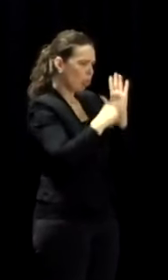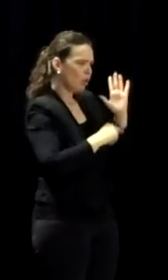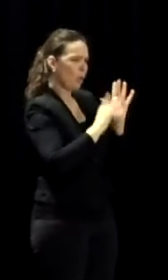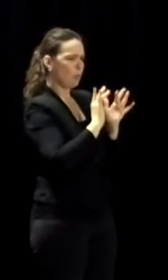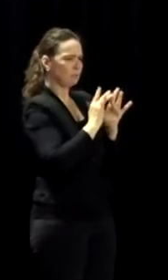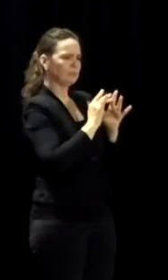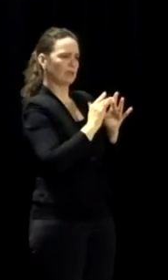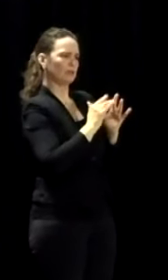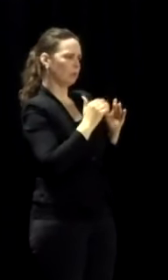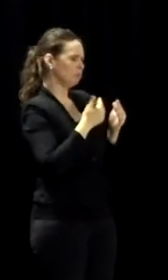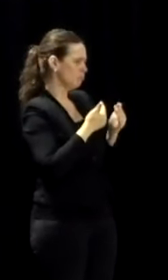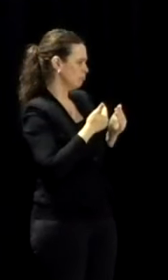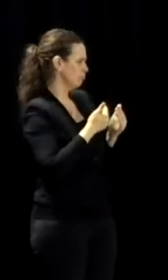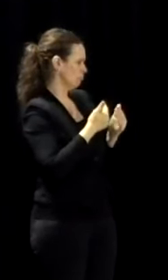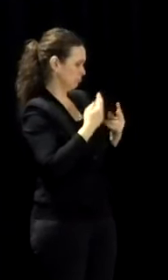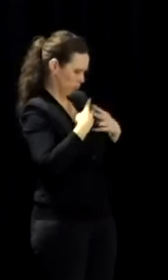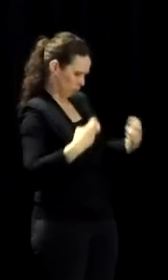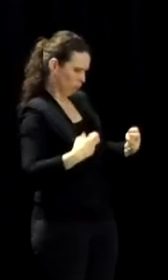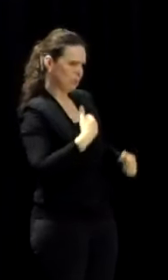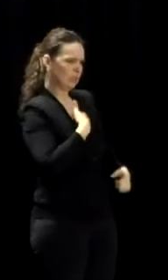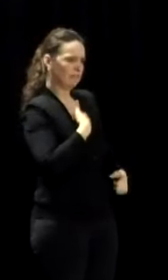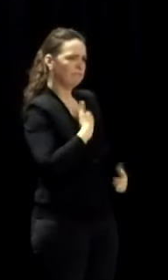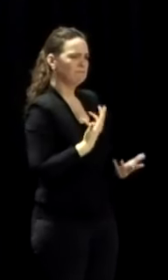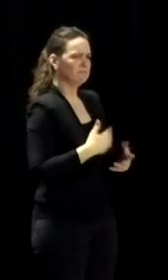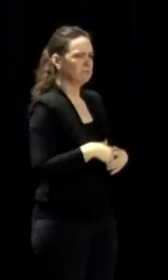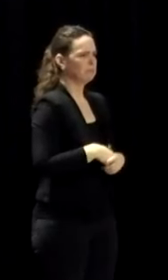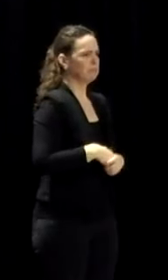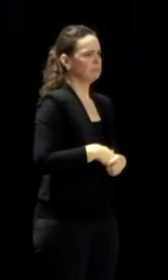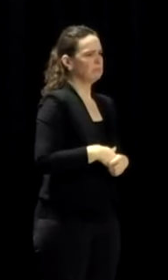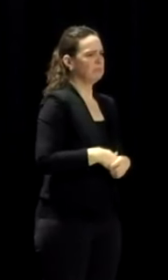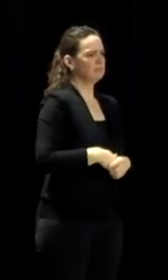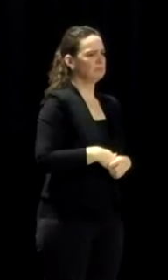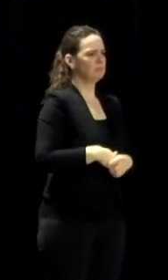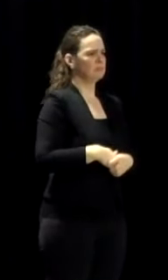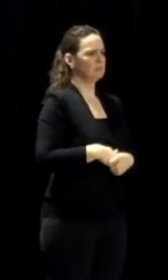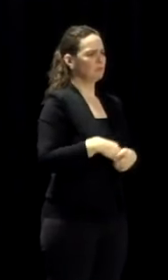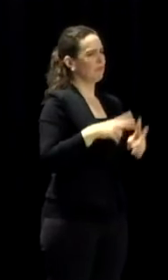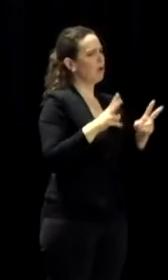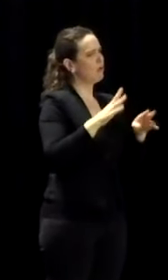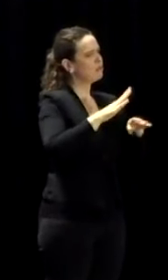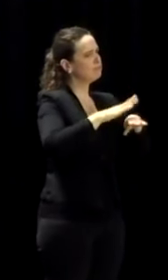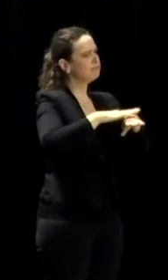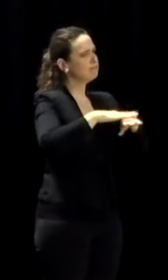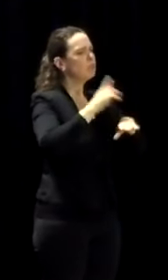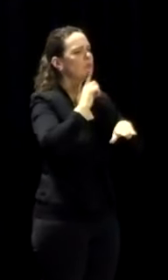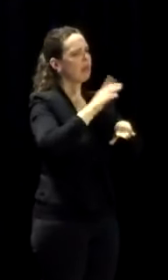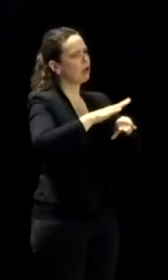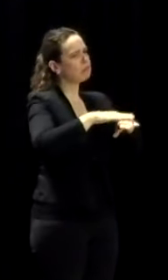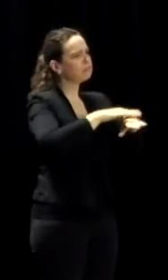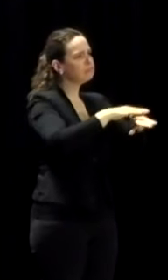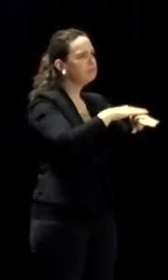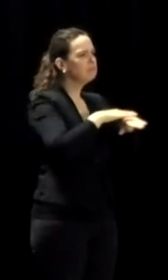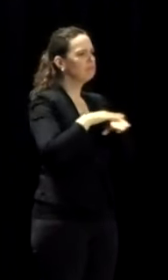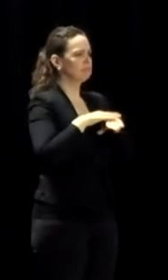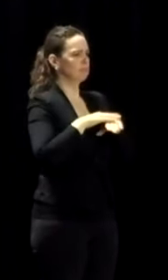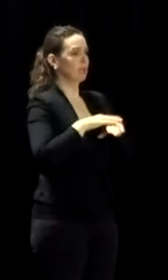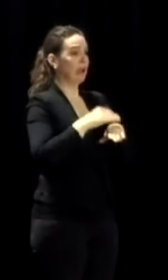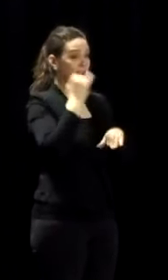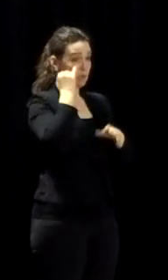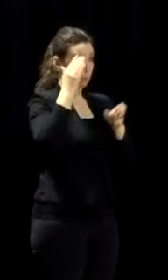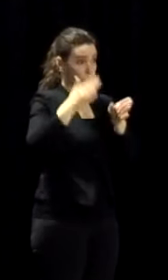someone who we aren't sure had direct contact with, we're not going to say, you're fine. We're going to tell you to go into a quarantine.